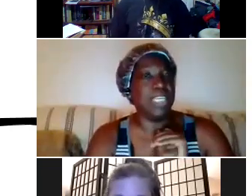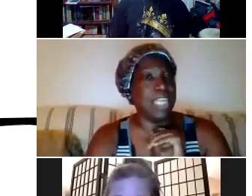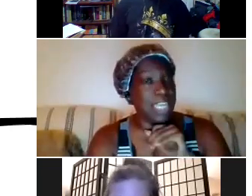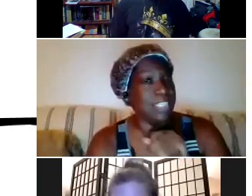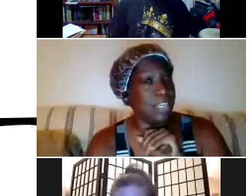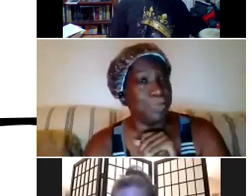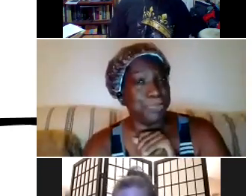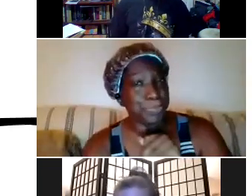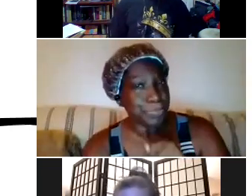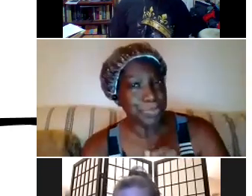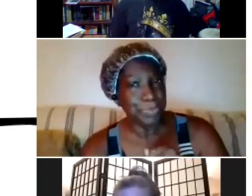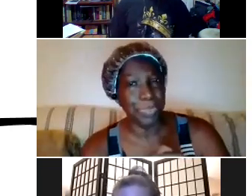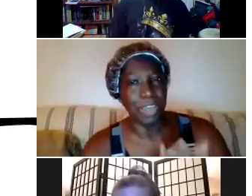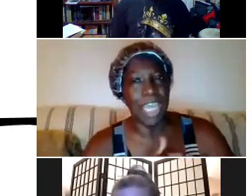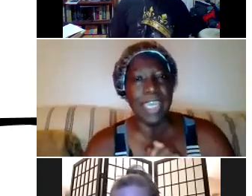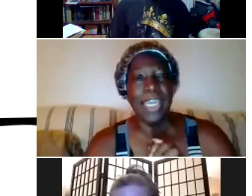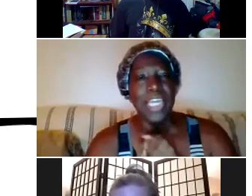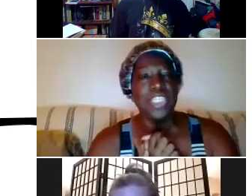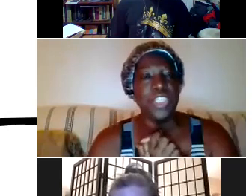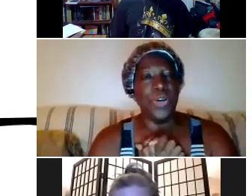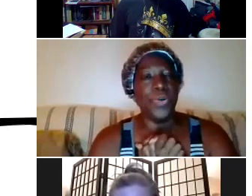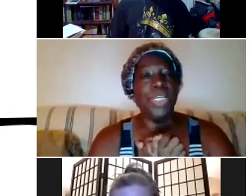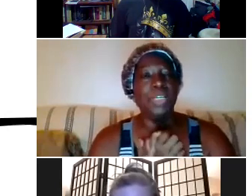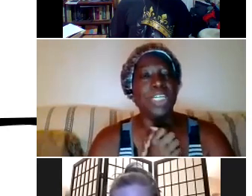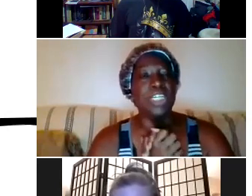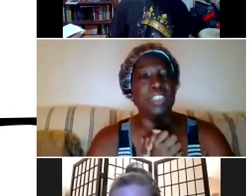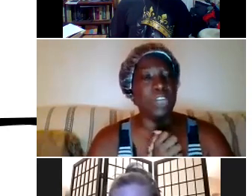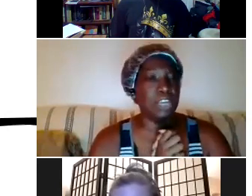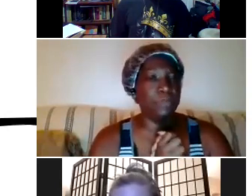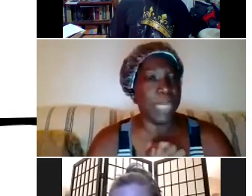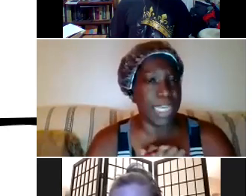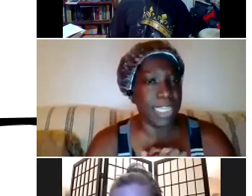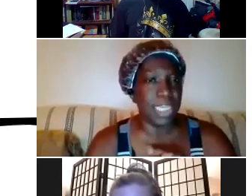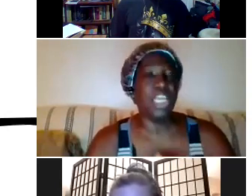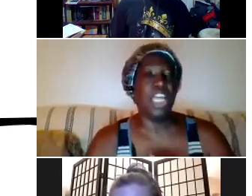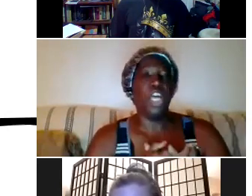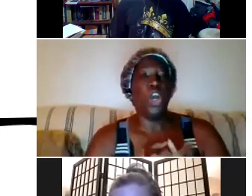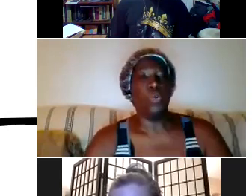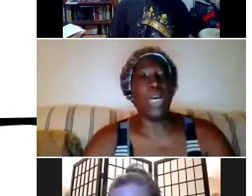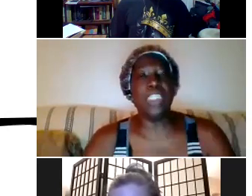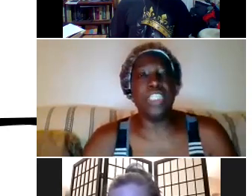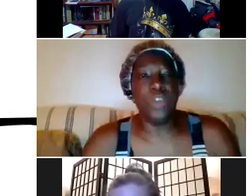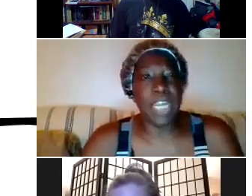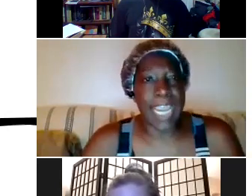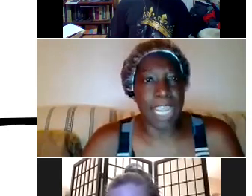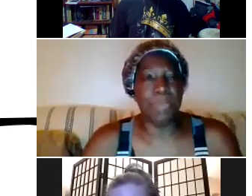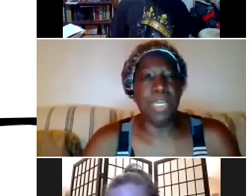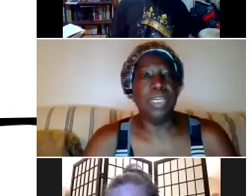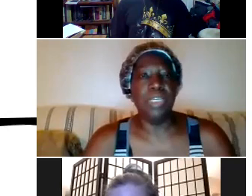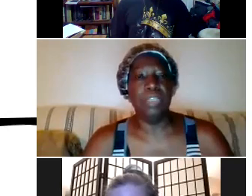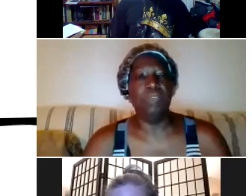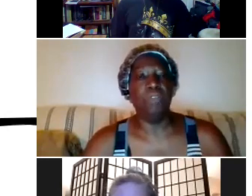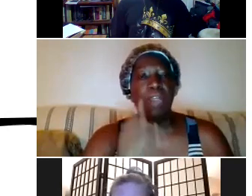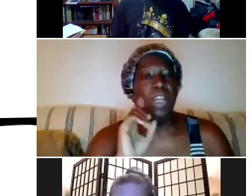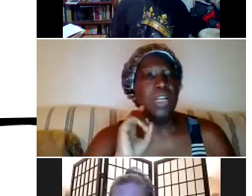conversation in A.S.L. Okay, so we're gonna start off with what's your name?